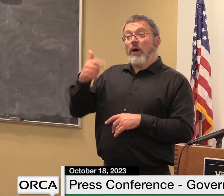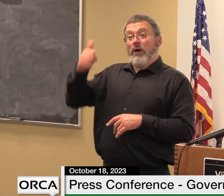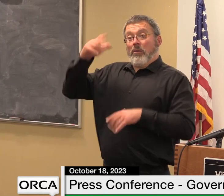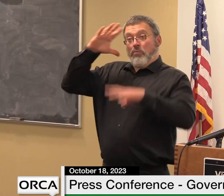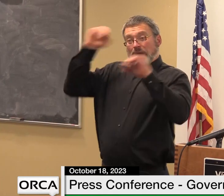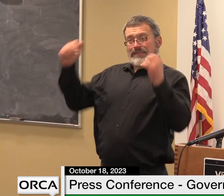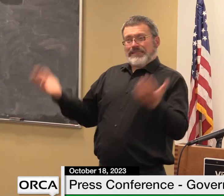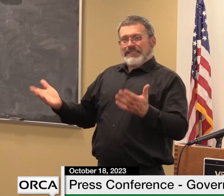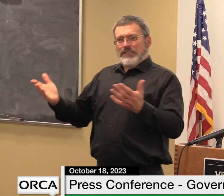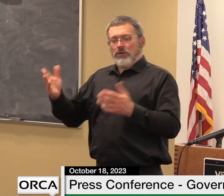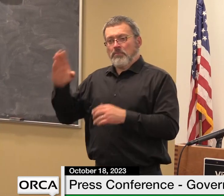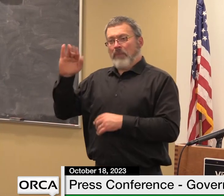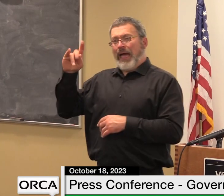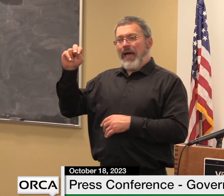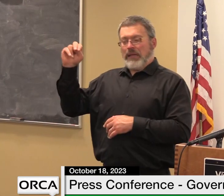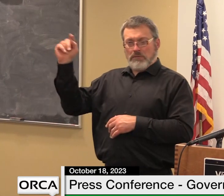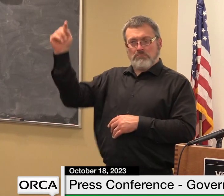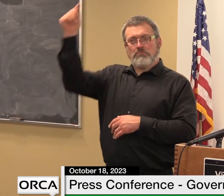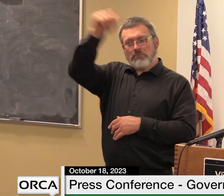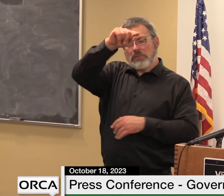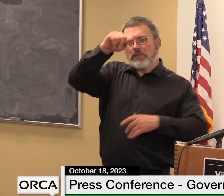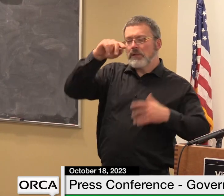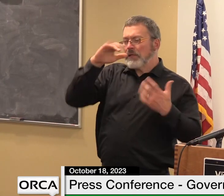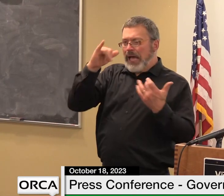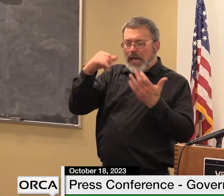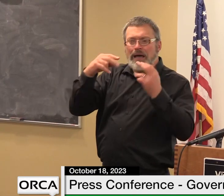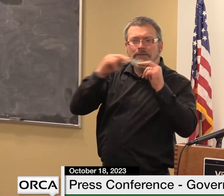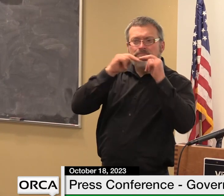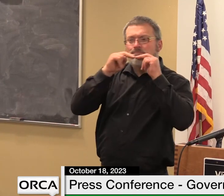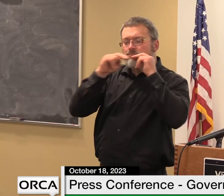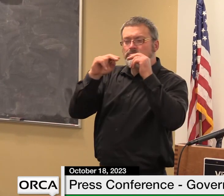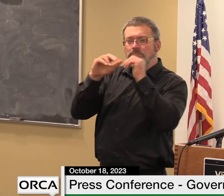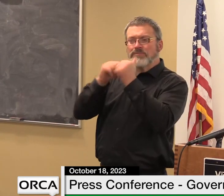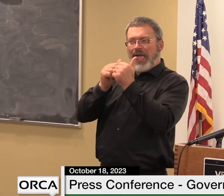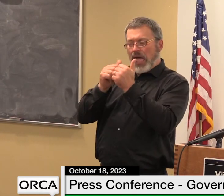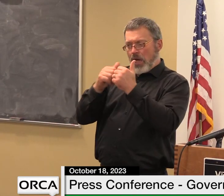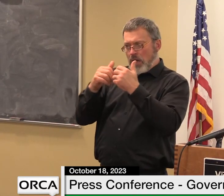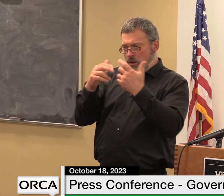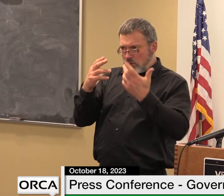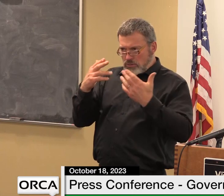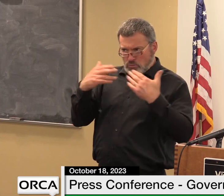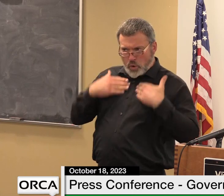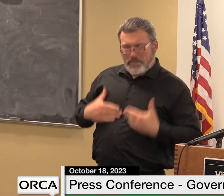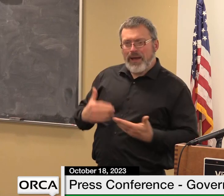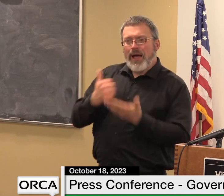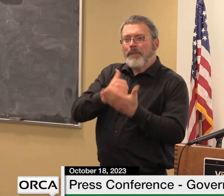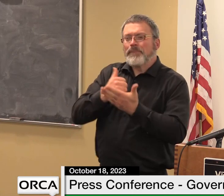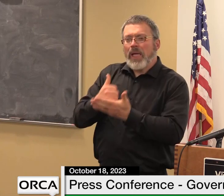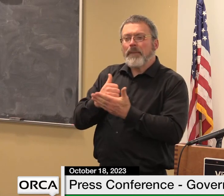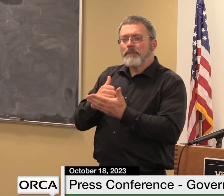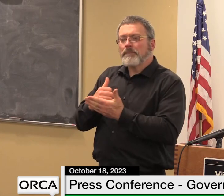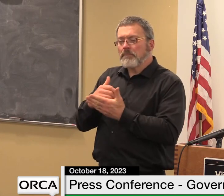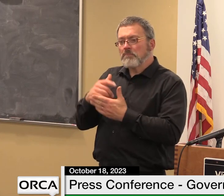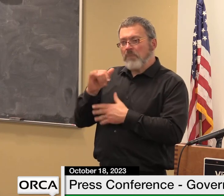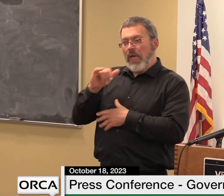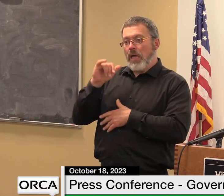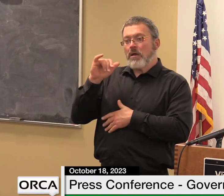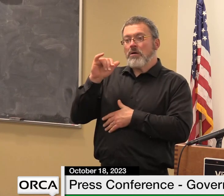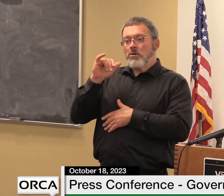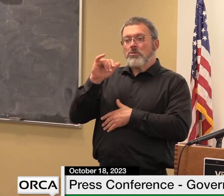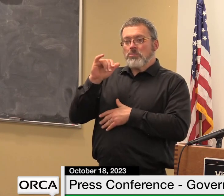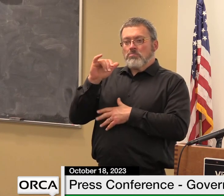humanitarian portion in Palestine, and I'll leave that to him and others to try and work their way through